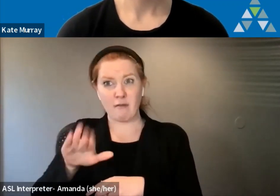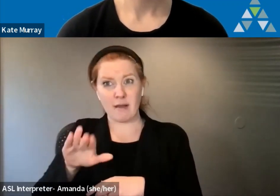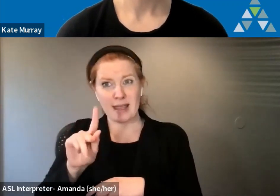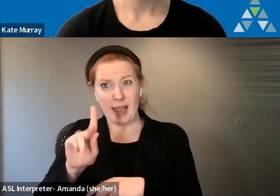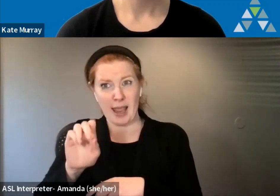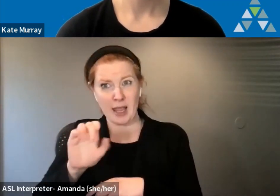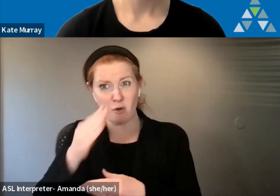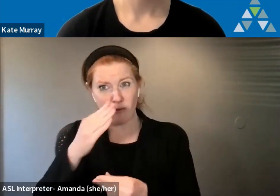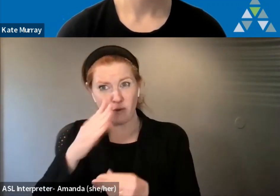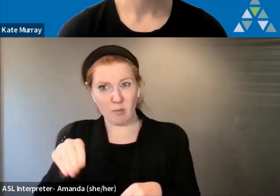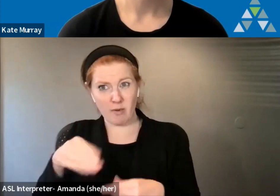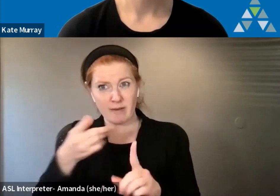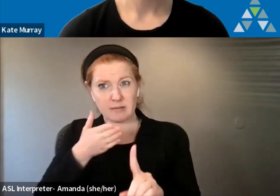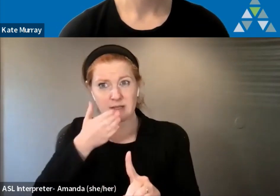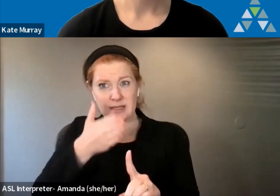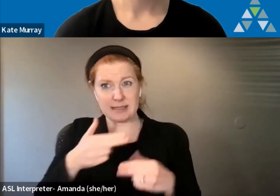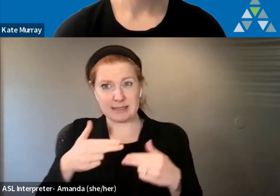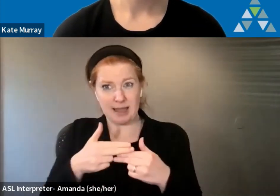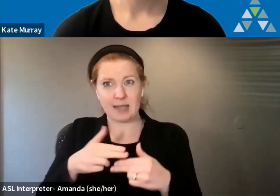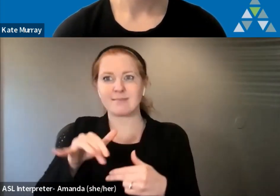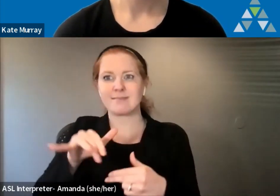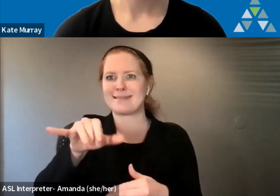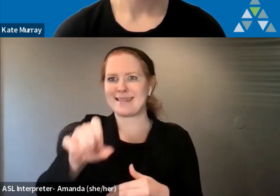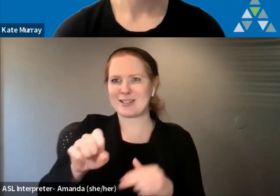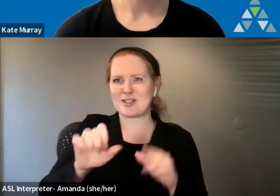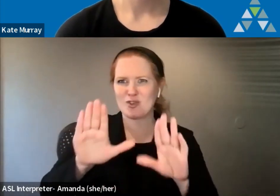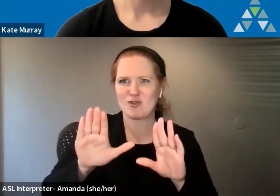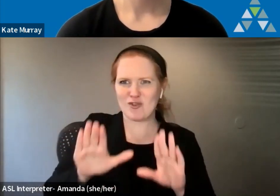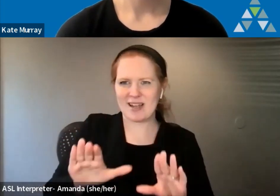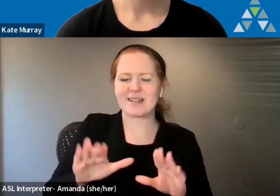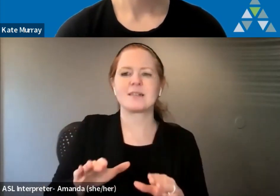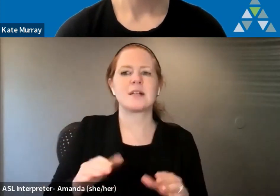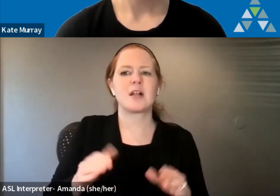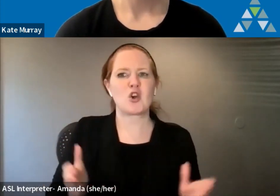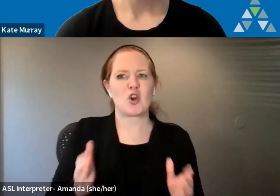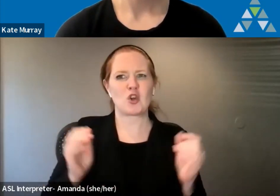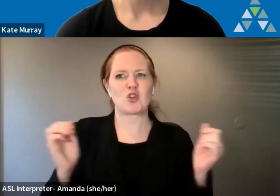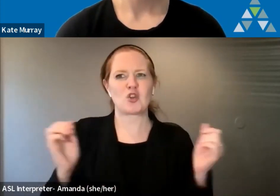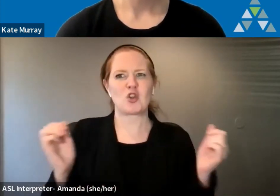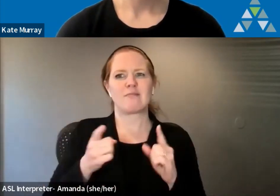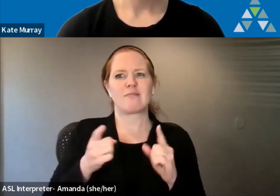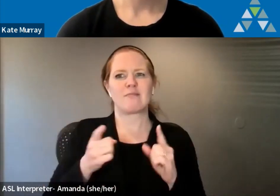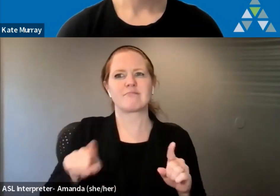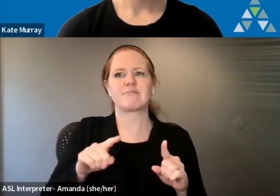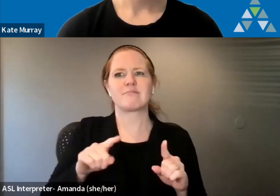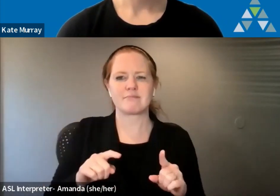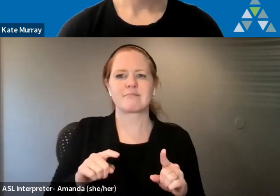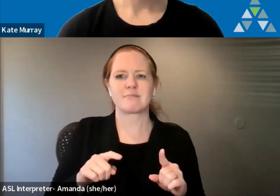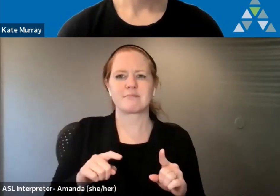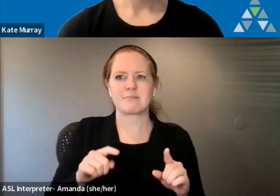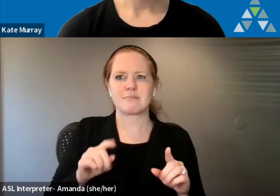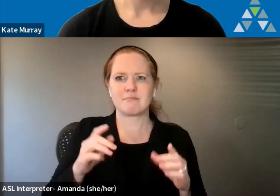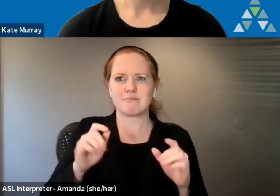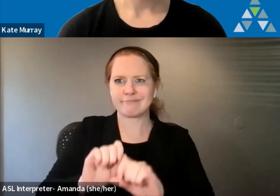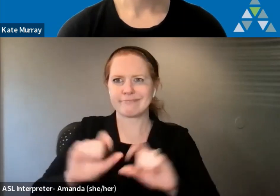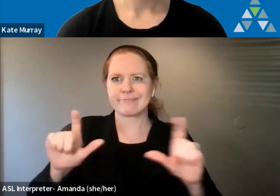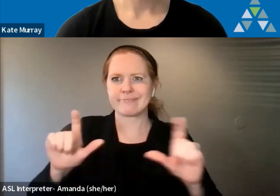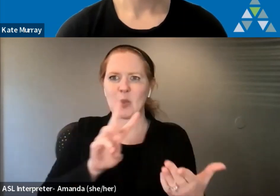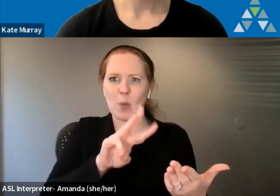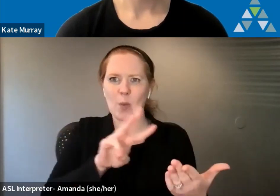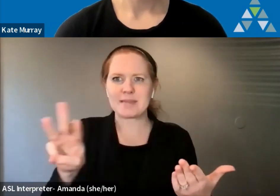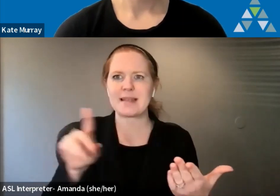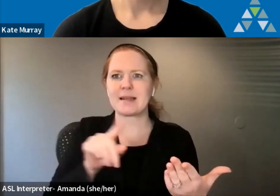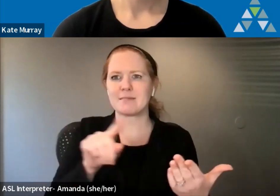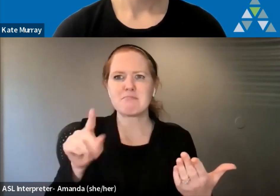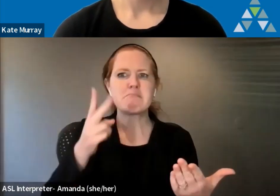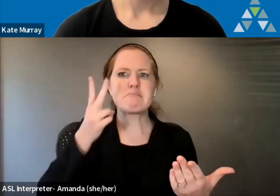slide? Great. Yes. And I would encourage you to get on the website and see the